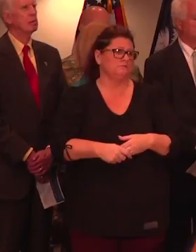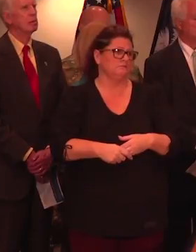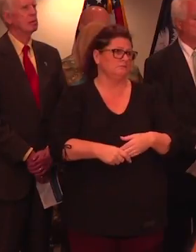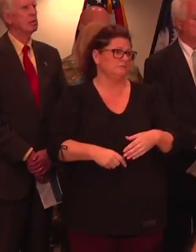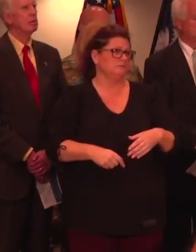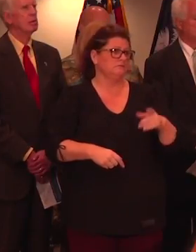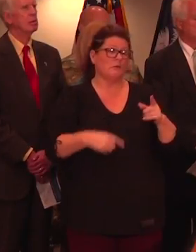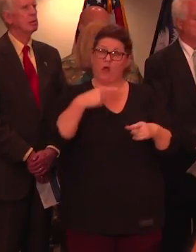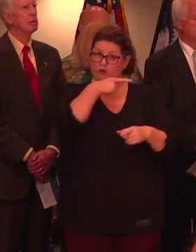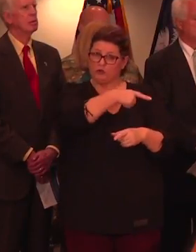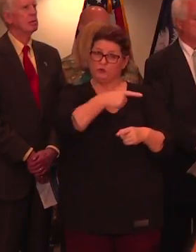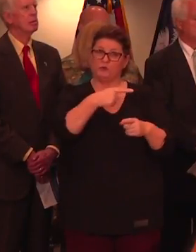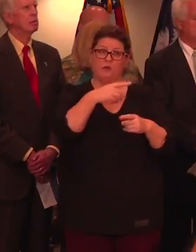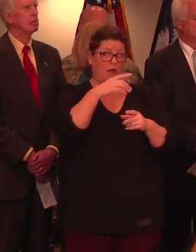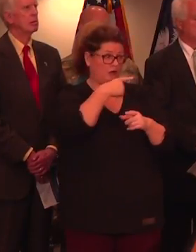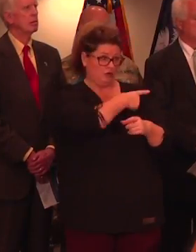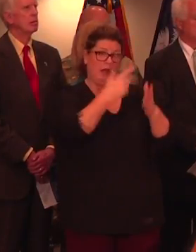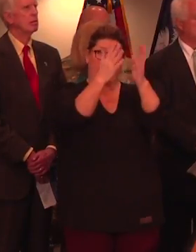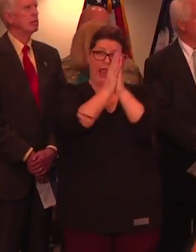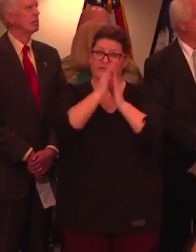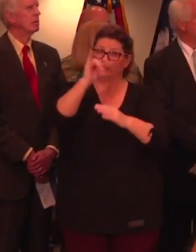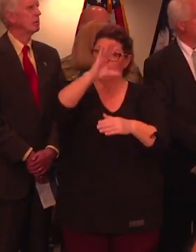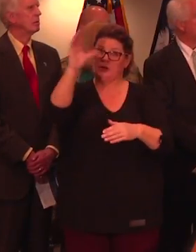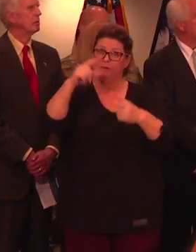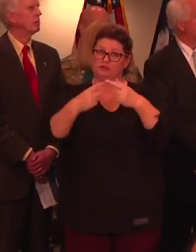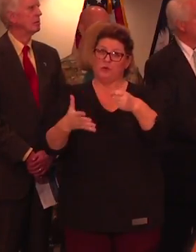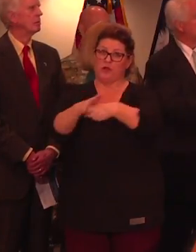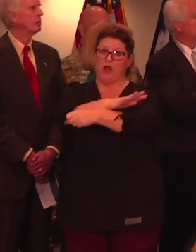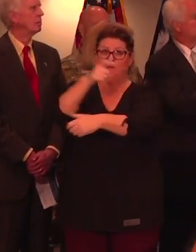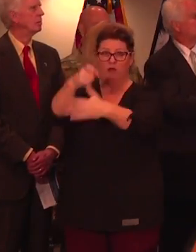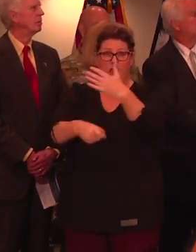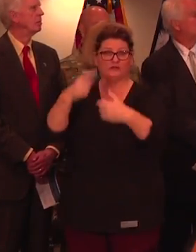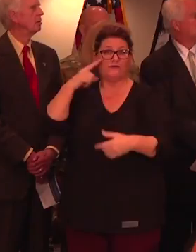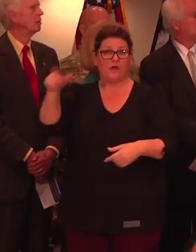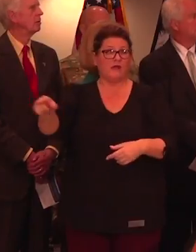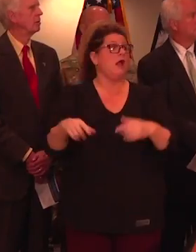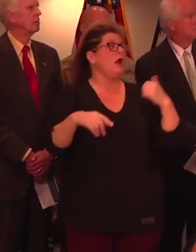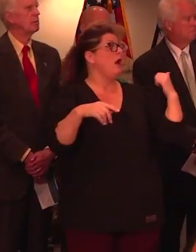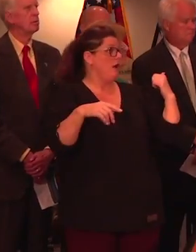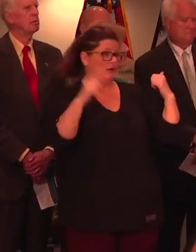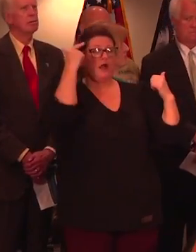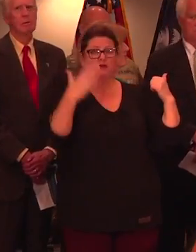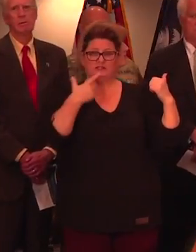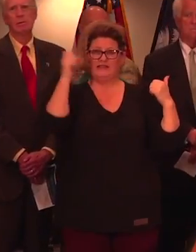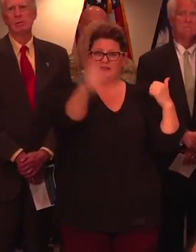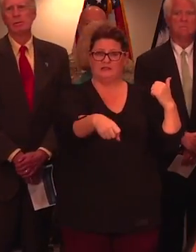Are you asking insurance companies to cover those costs fully as well? Is that what? Yes. Okay. Dr. Bell, has DHEC's